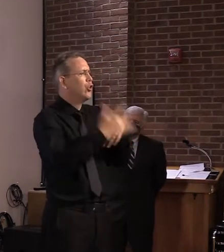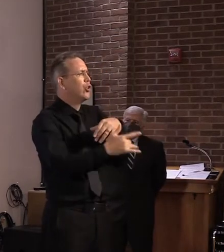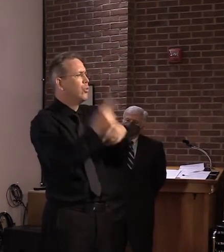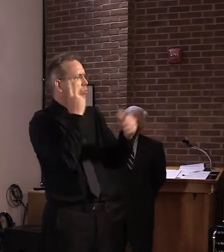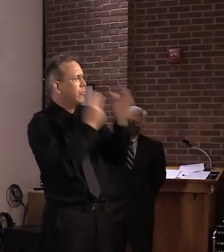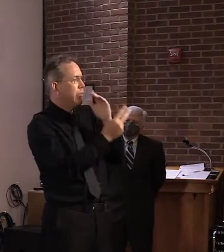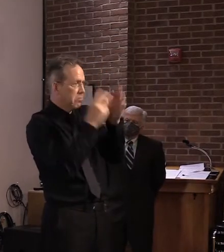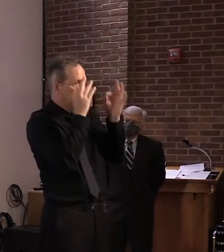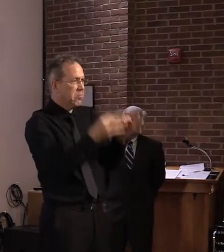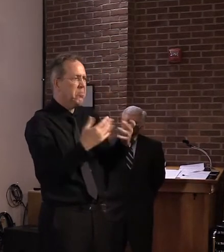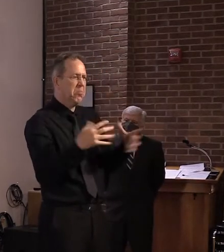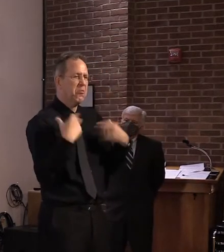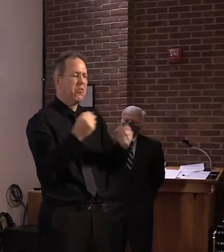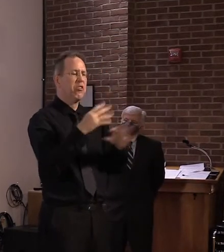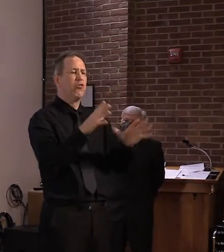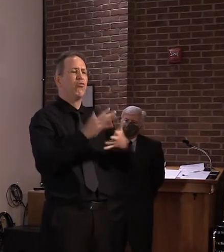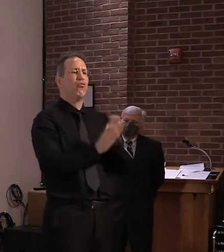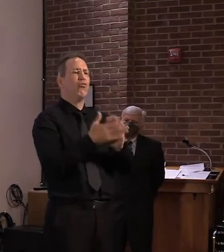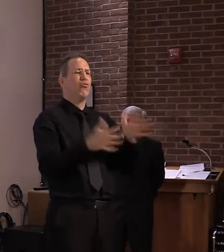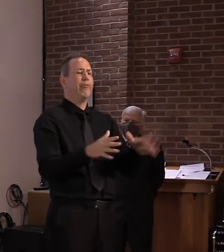that.